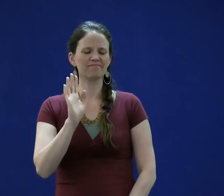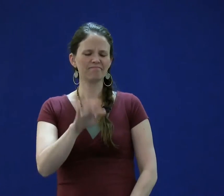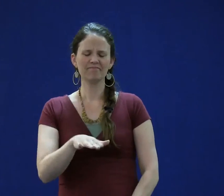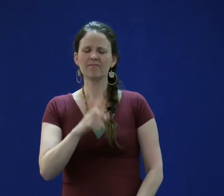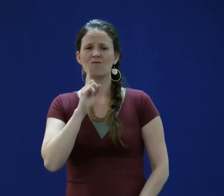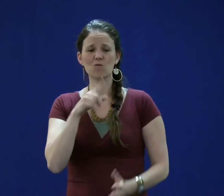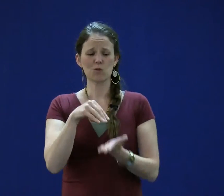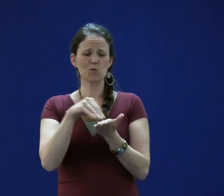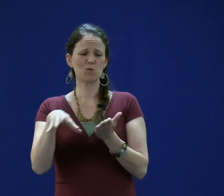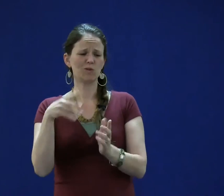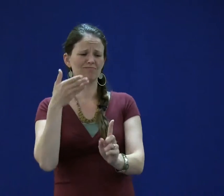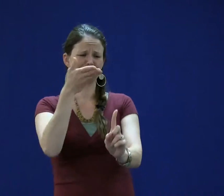students.